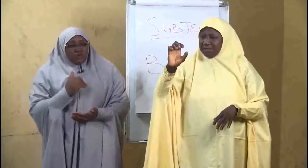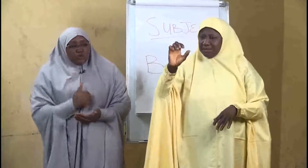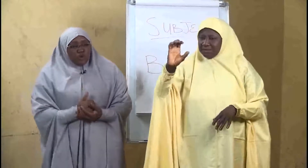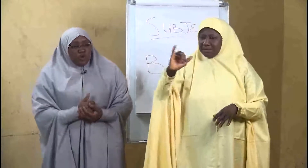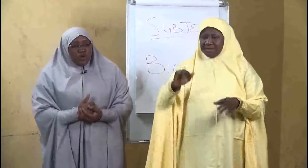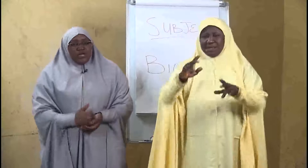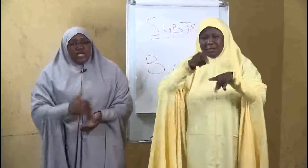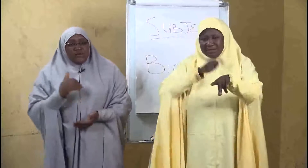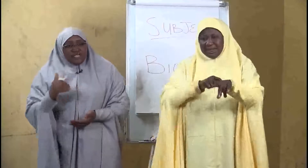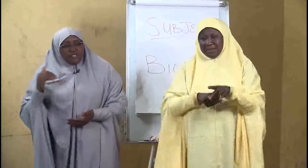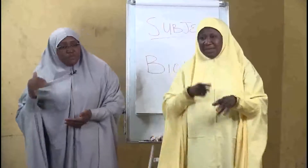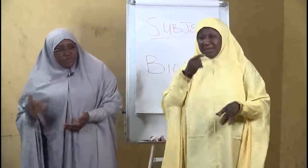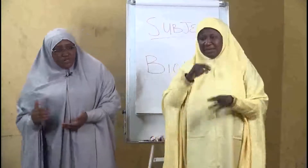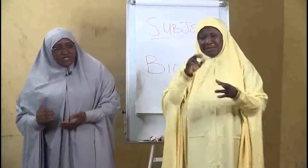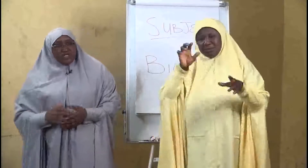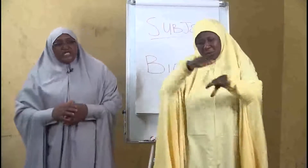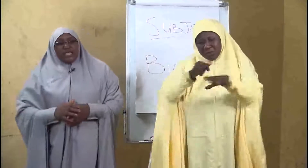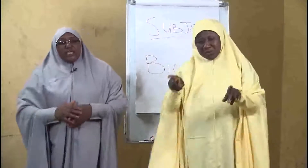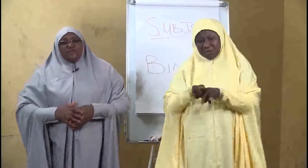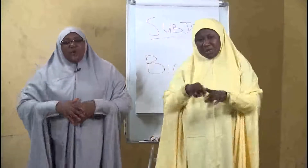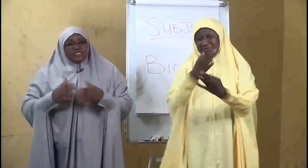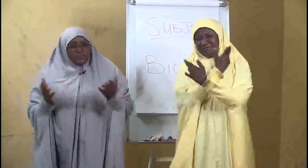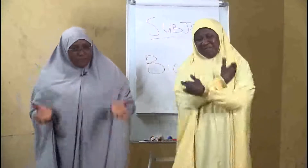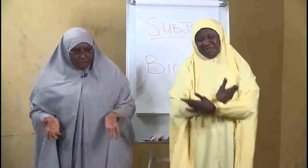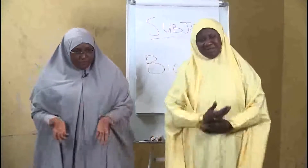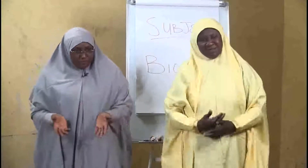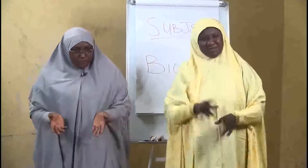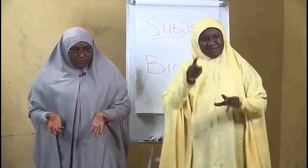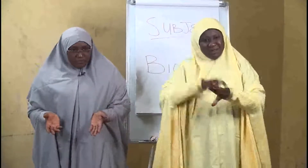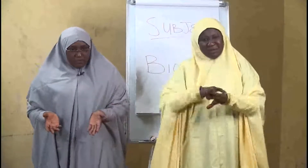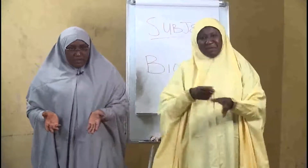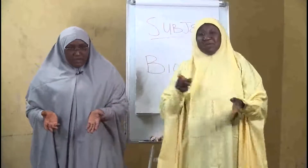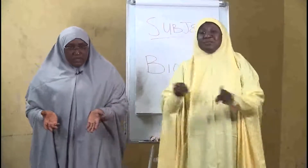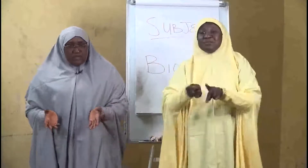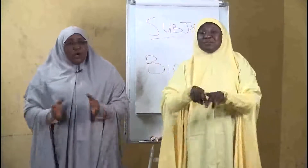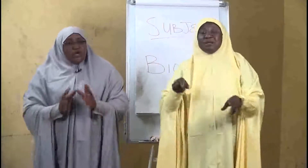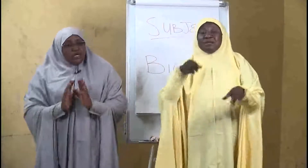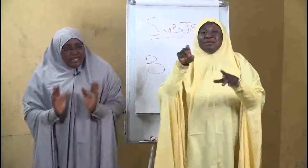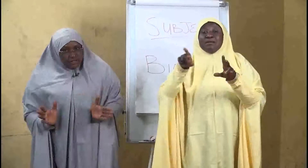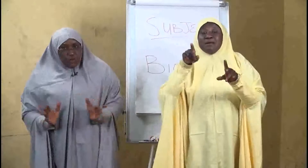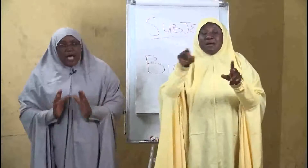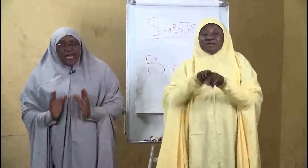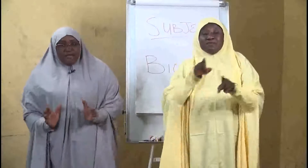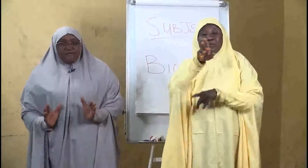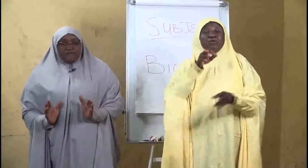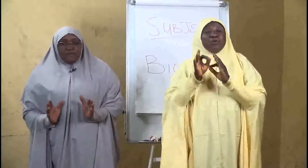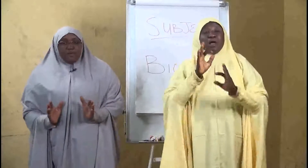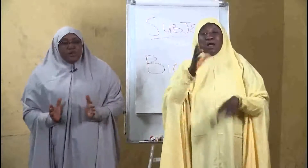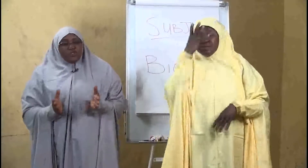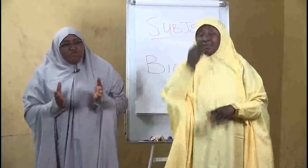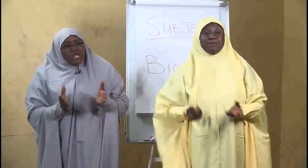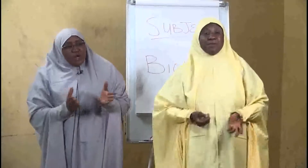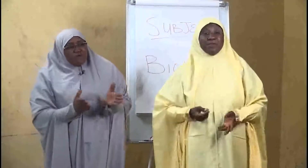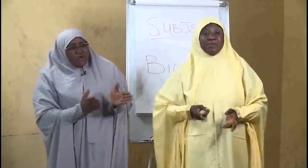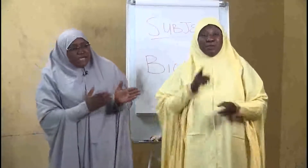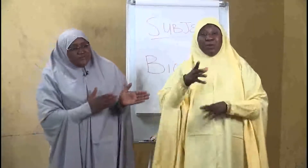It is also called a rest period. It's just like if you are sleeping. You are not dead, you are alive,